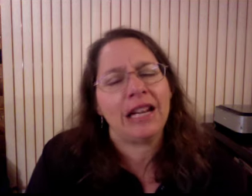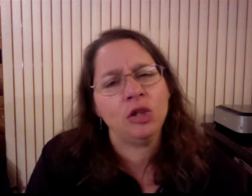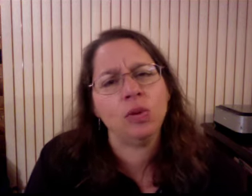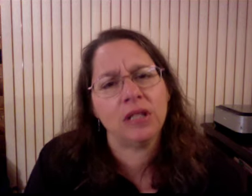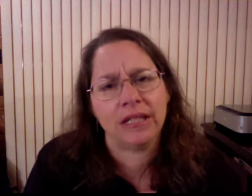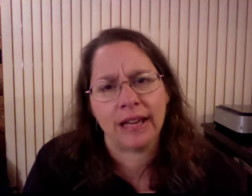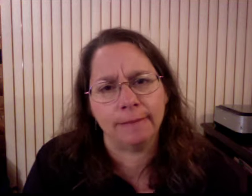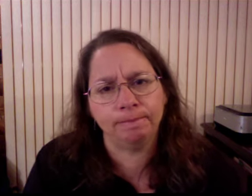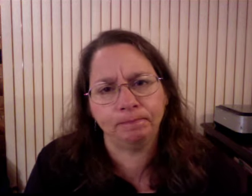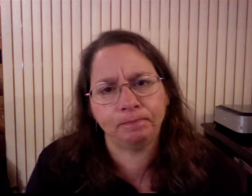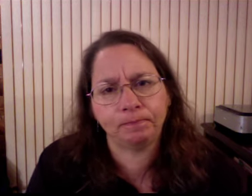Sexual sin